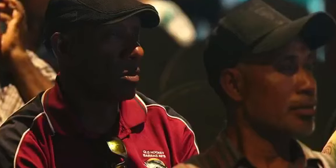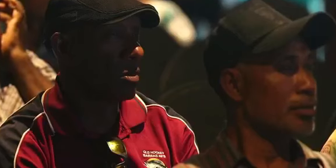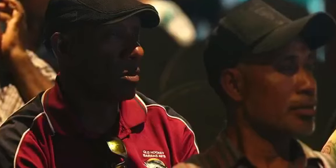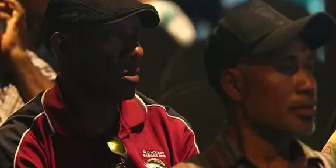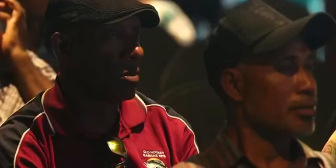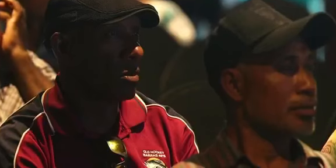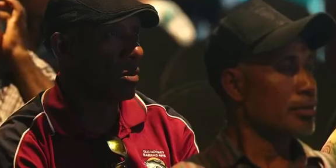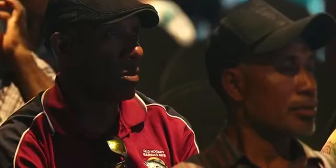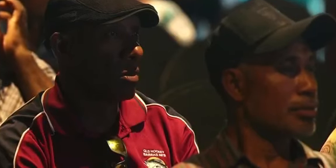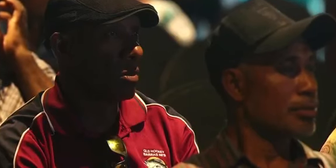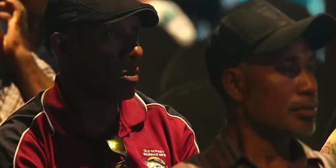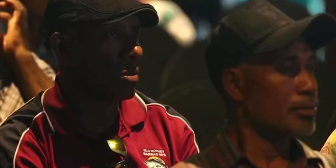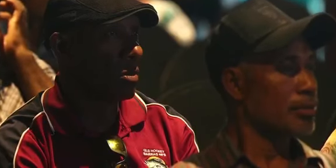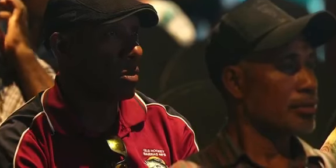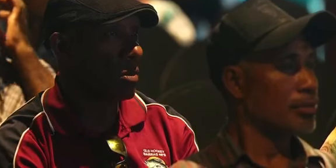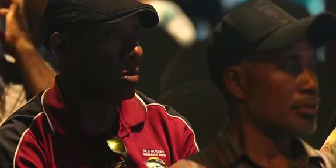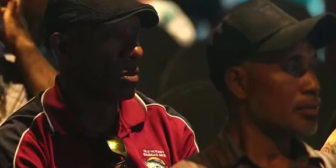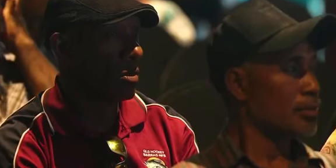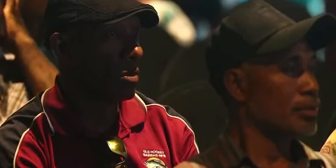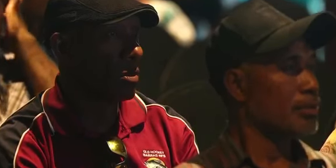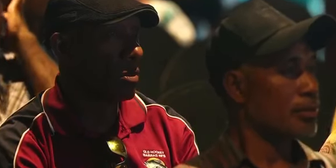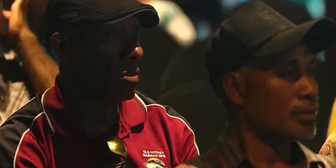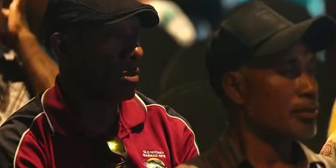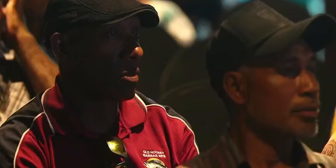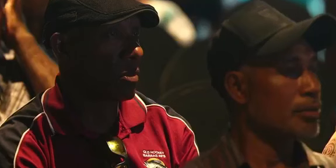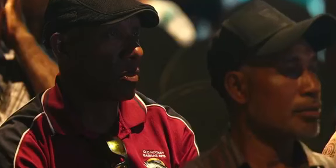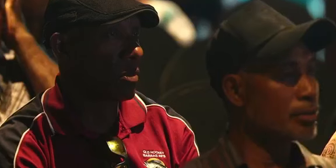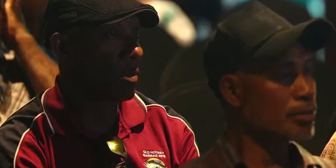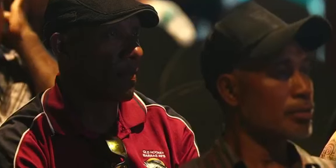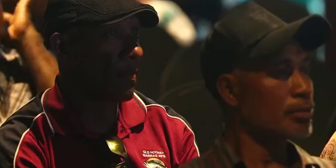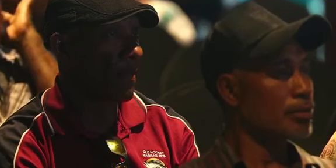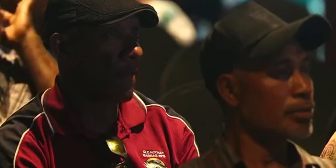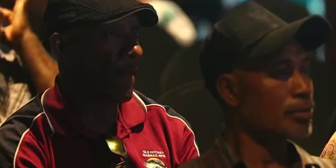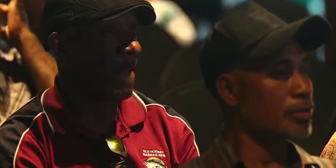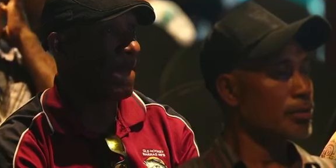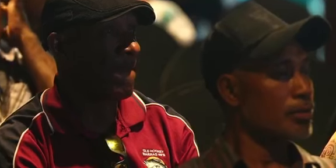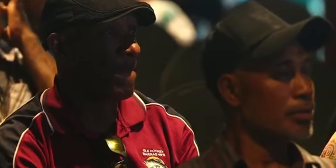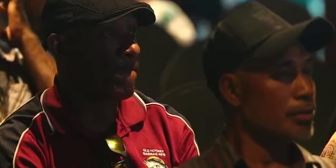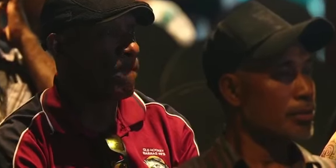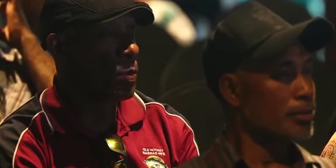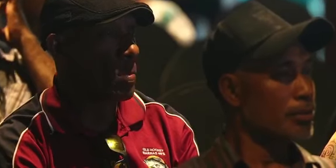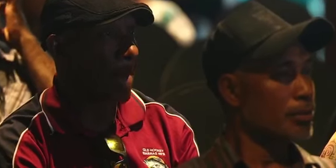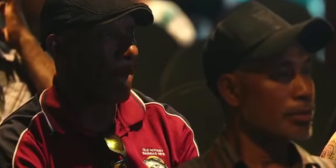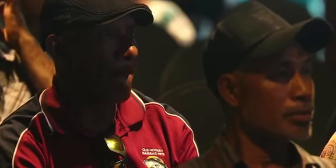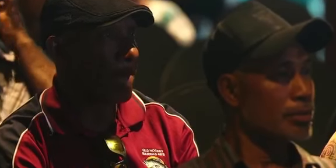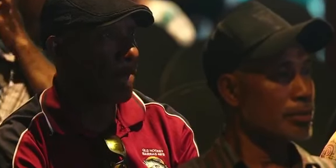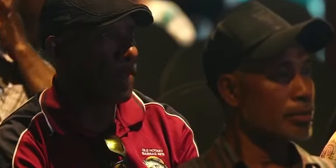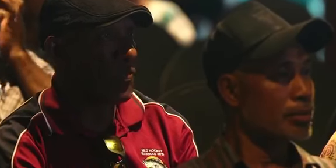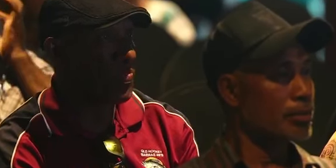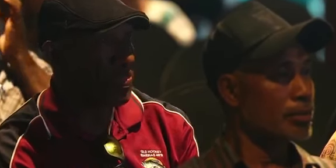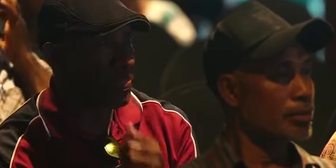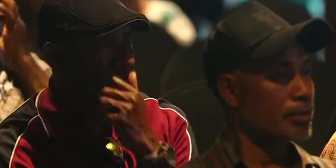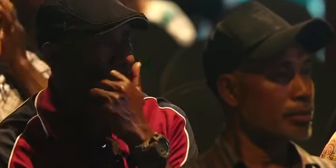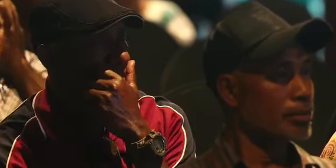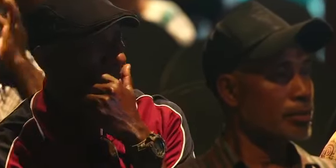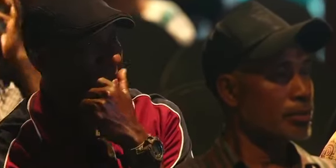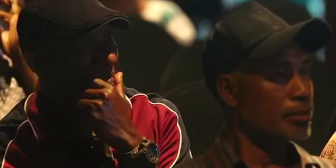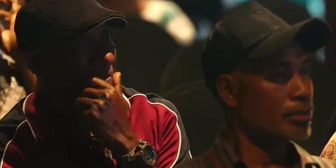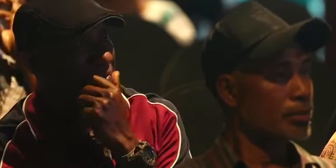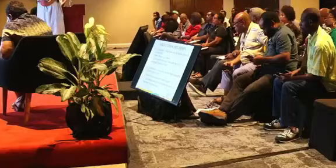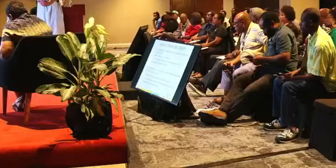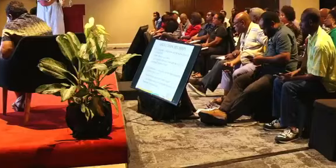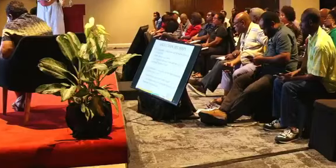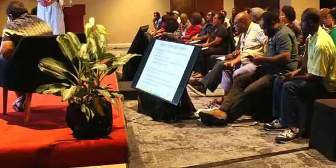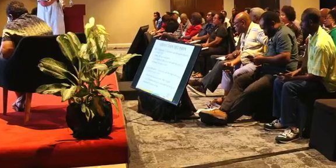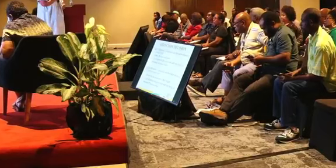assessment that is being raised, only part of that amount that you disputed will be allowed.